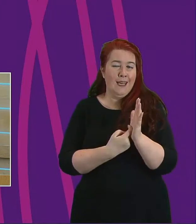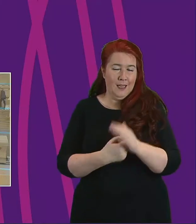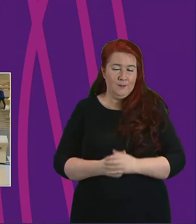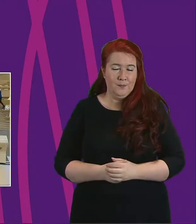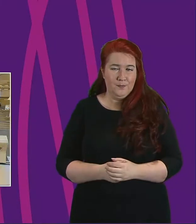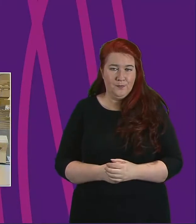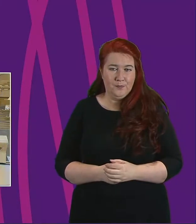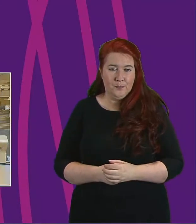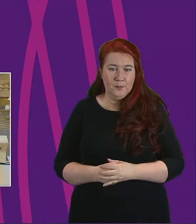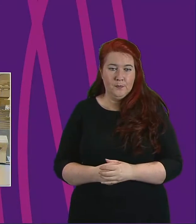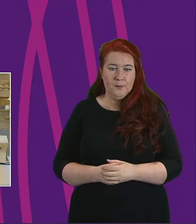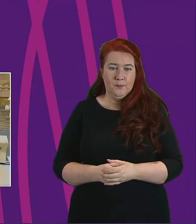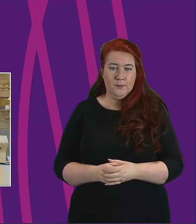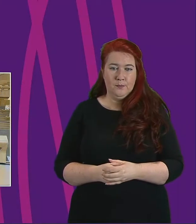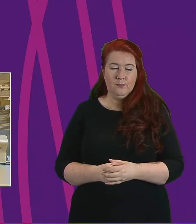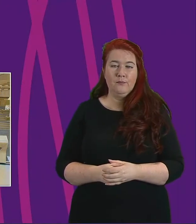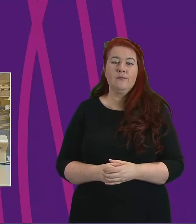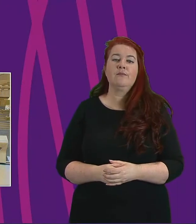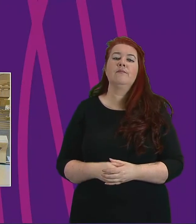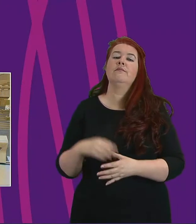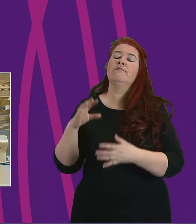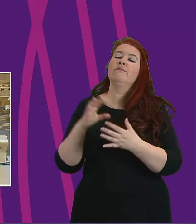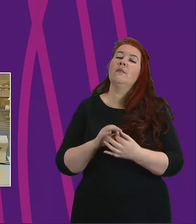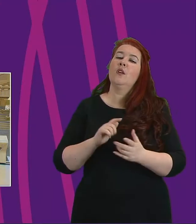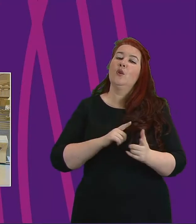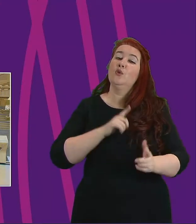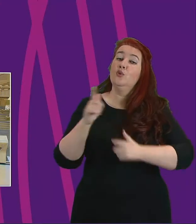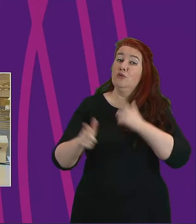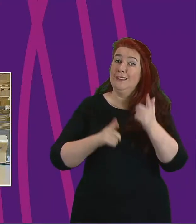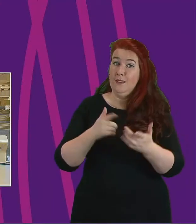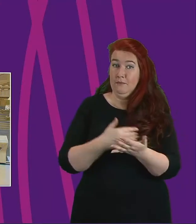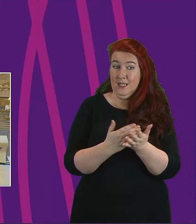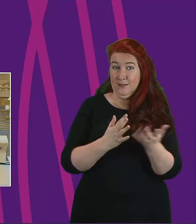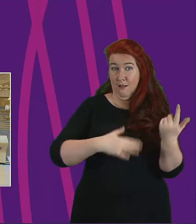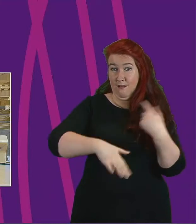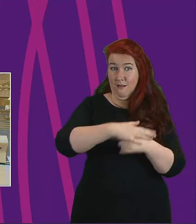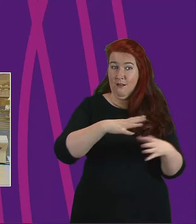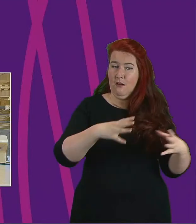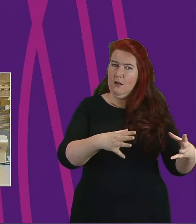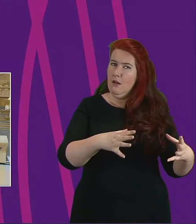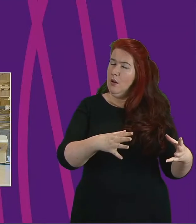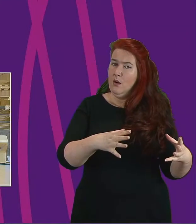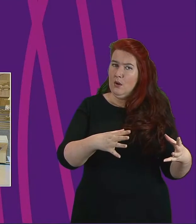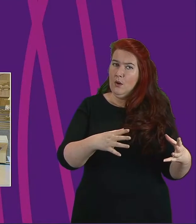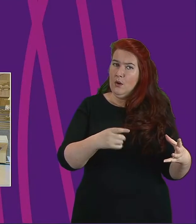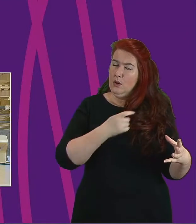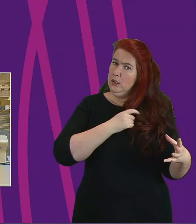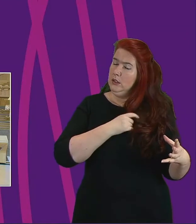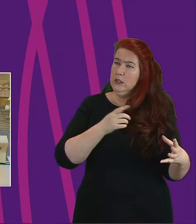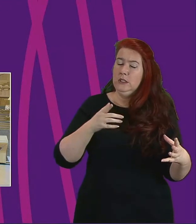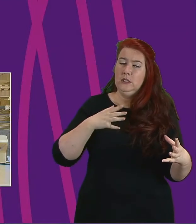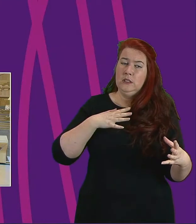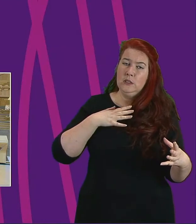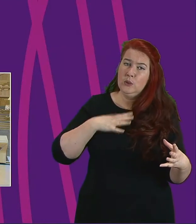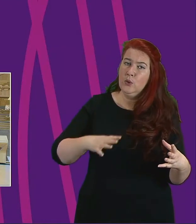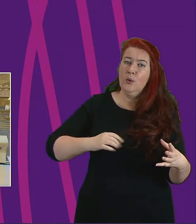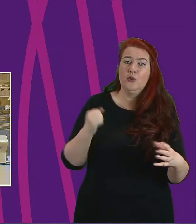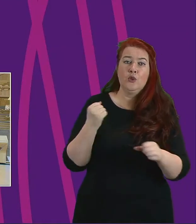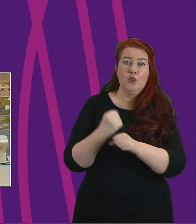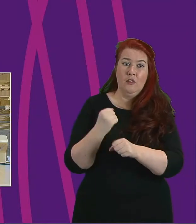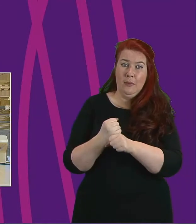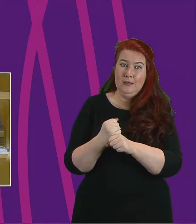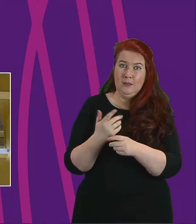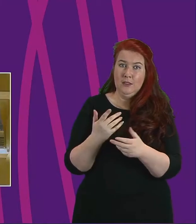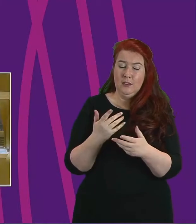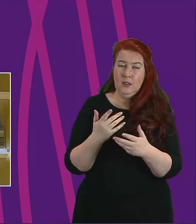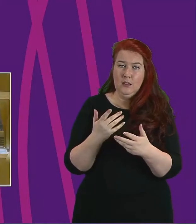Hamilton. The tourism sector is very anxious that the Scottish Government won't continue the financial